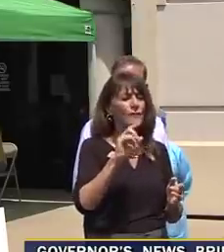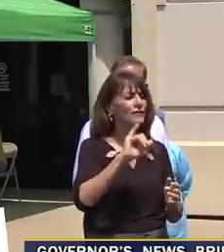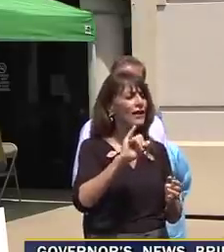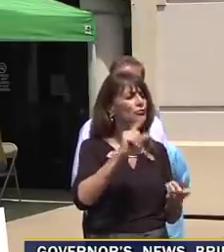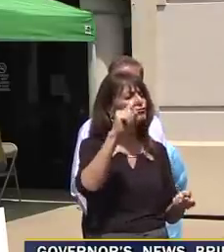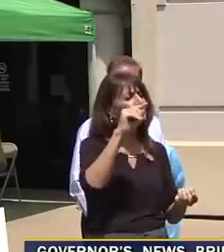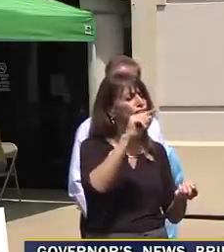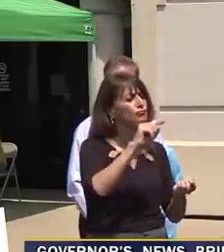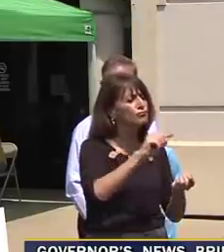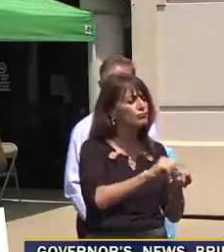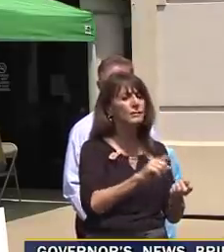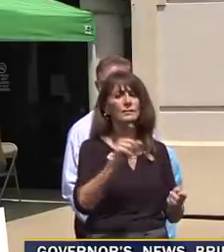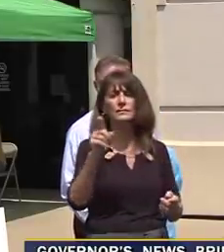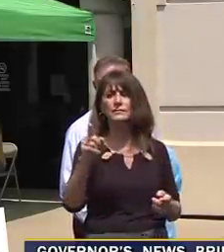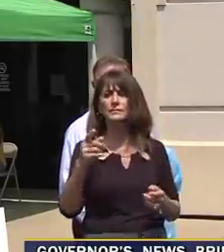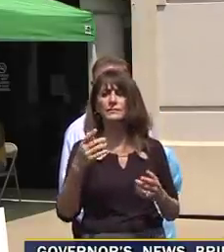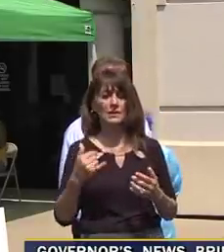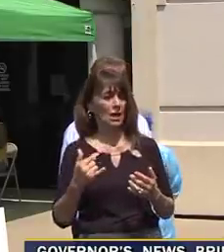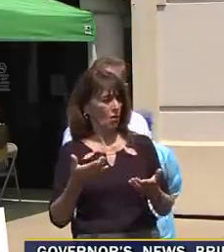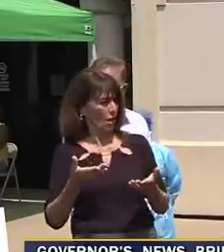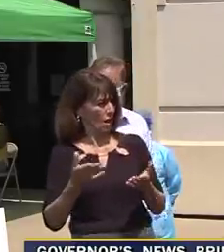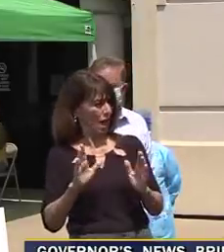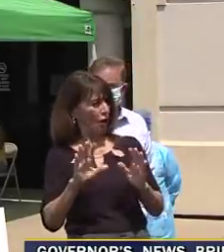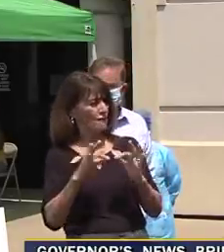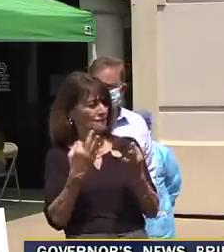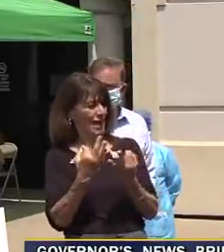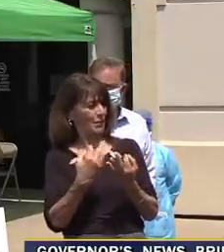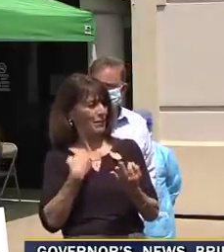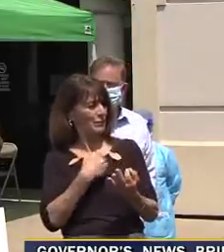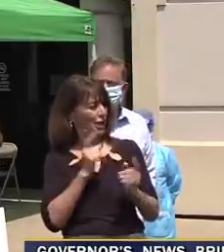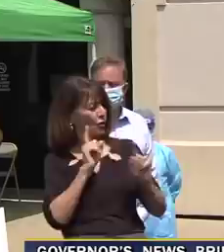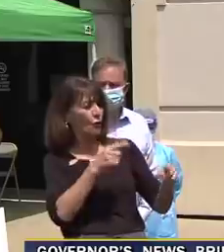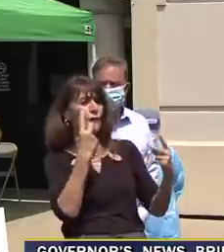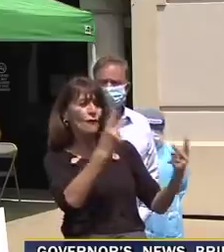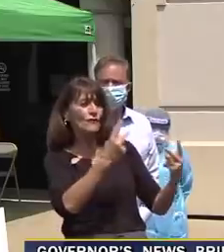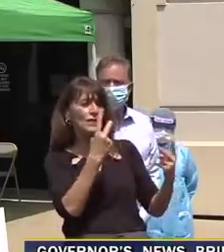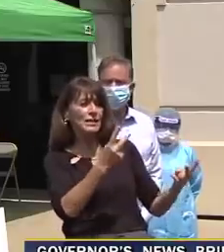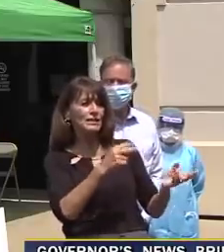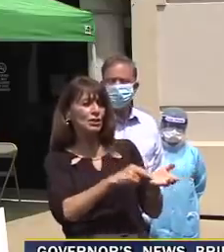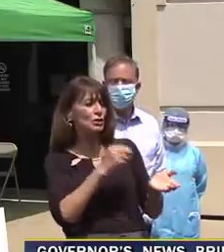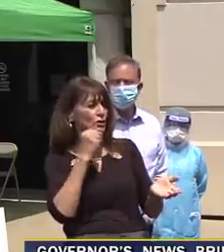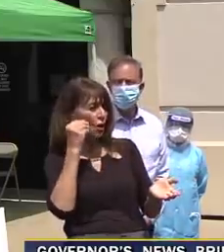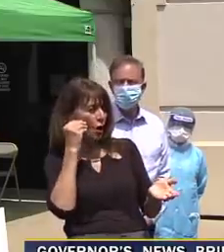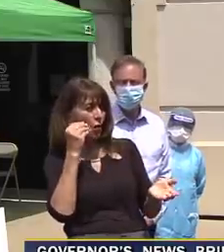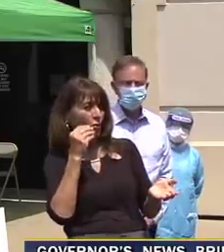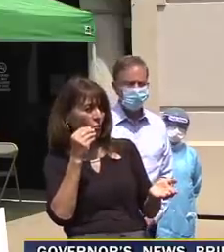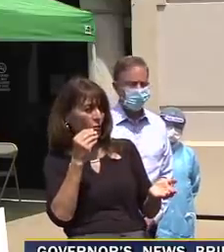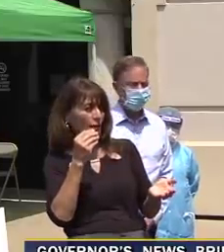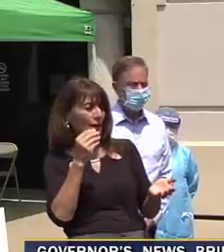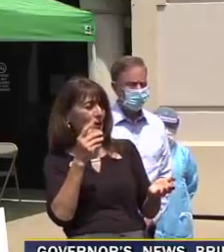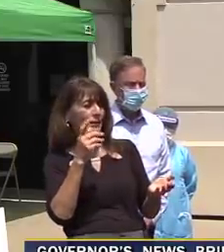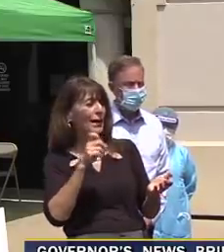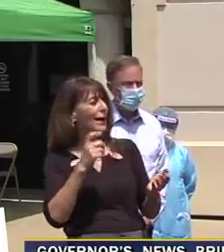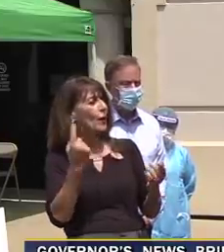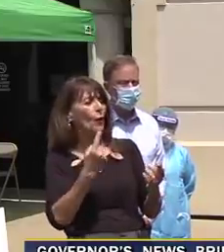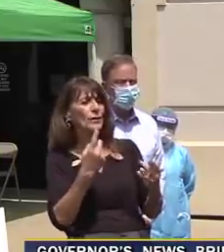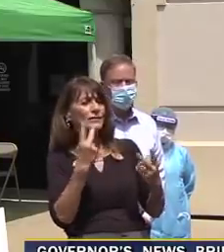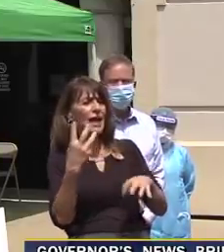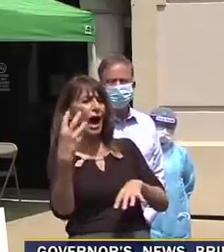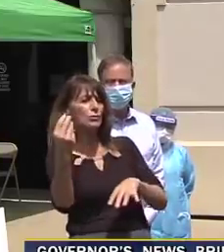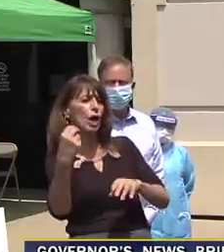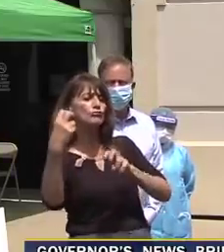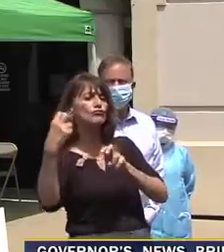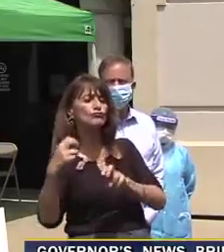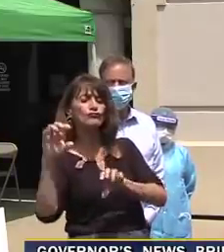I had, now that family members are able to see their loved ones, how is that going? I know it's outside only, but